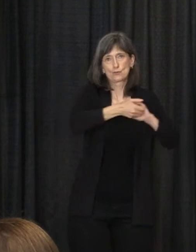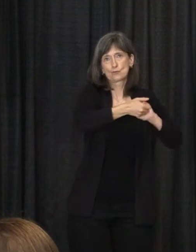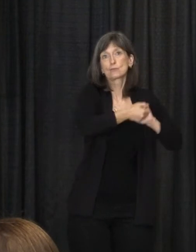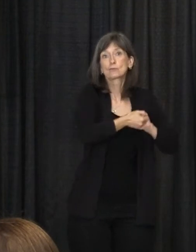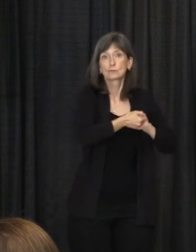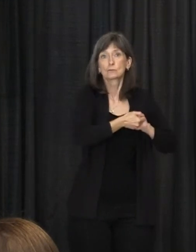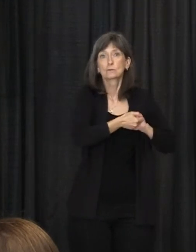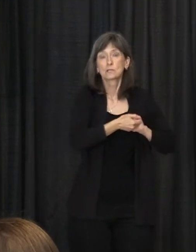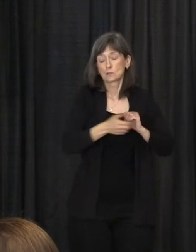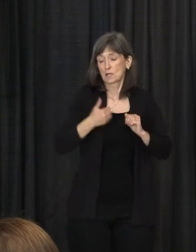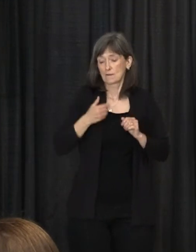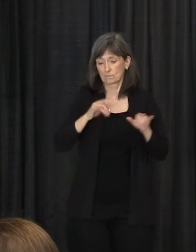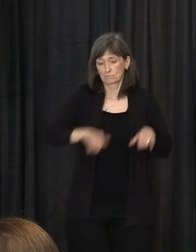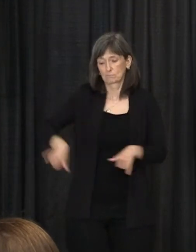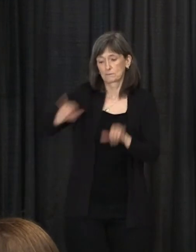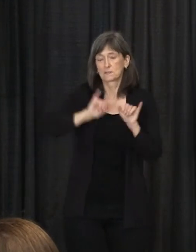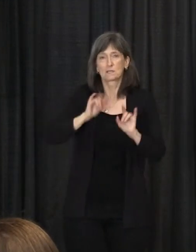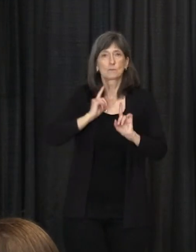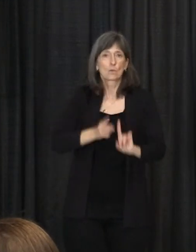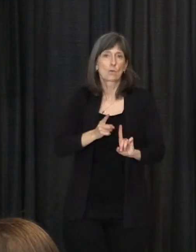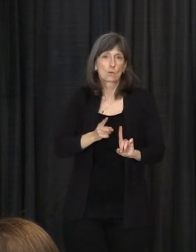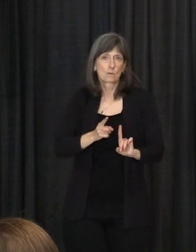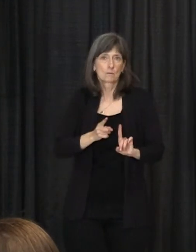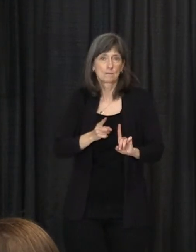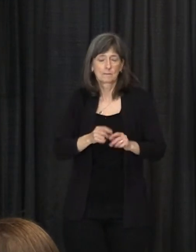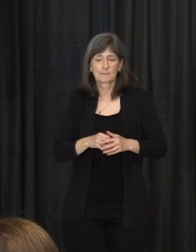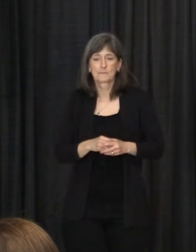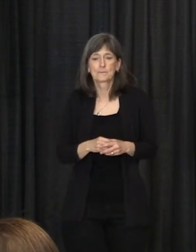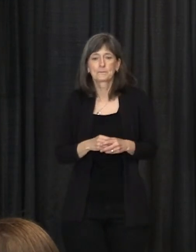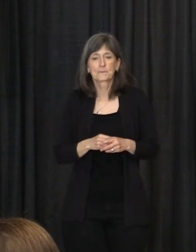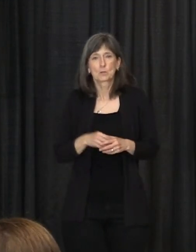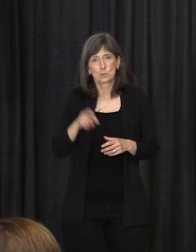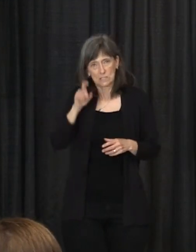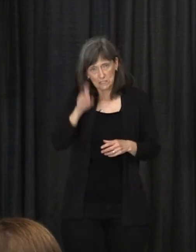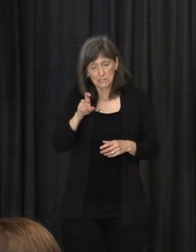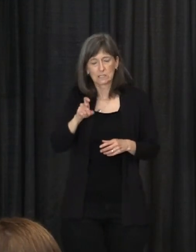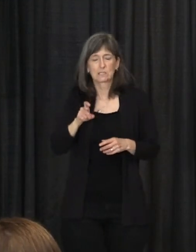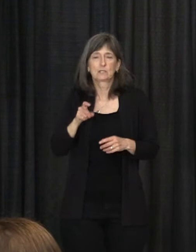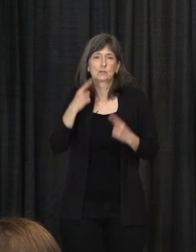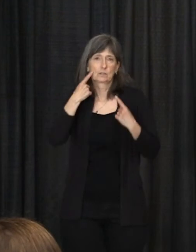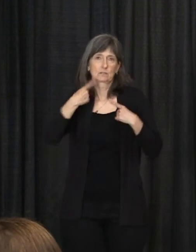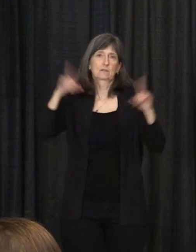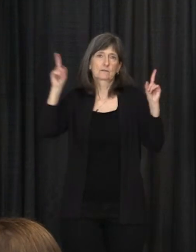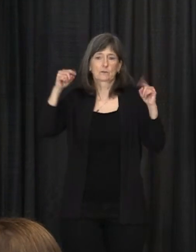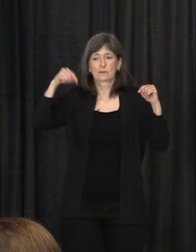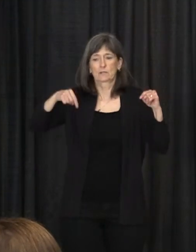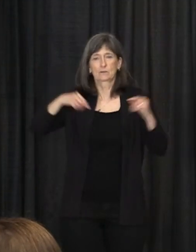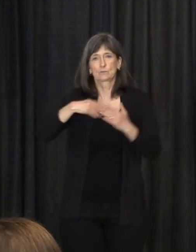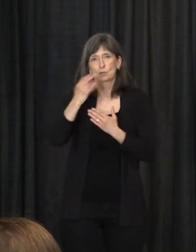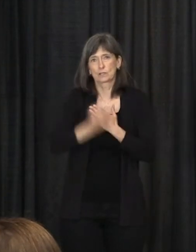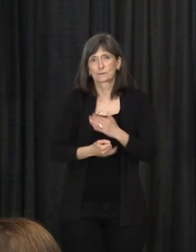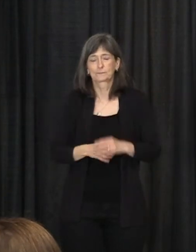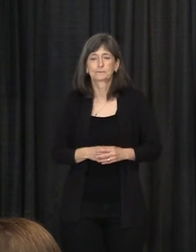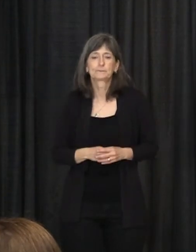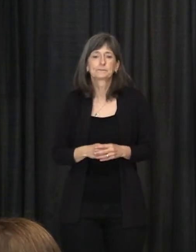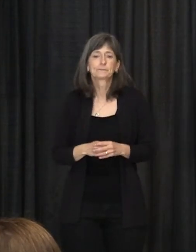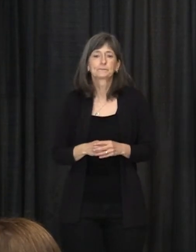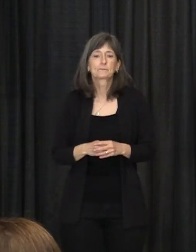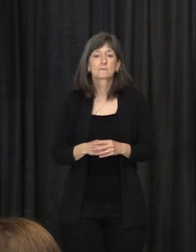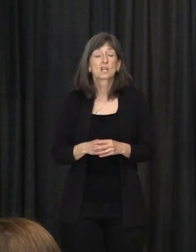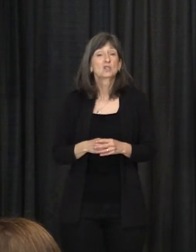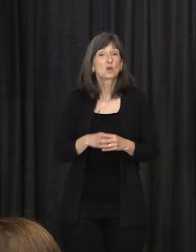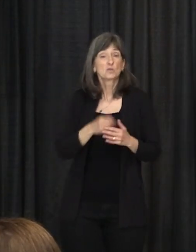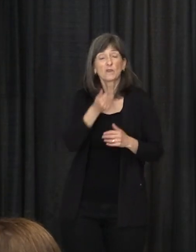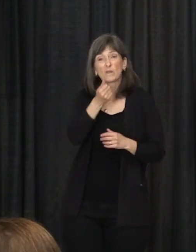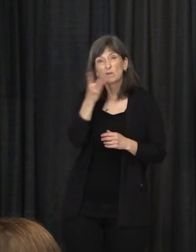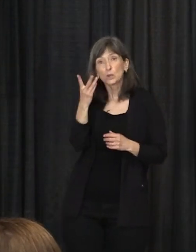cause and common phrase. We need to accomplish this. So when I look at some of our early successes, this is